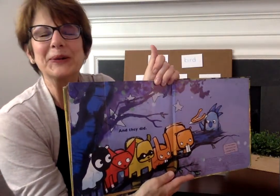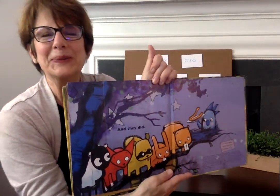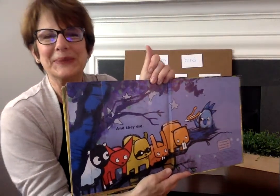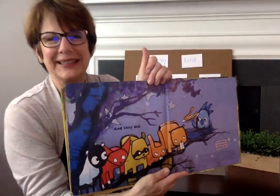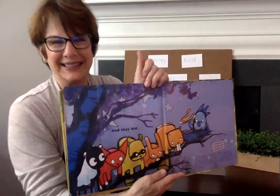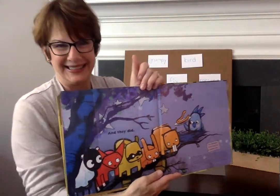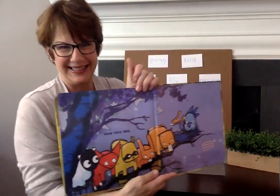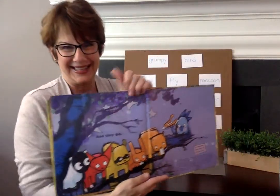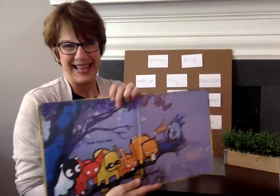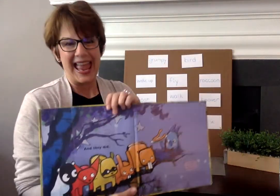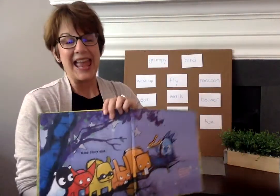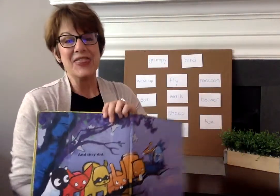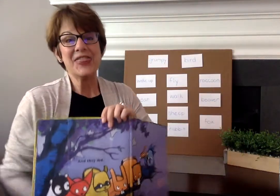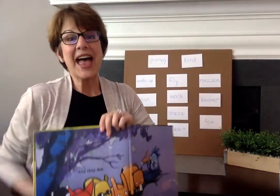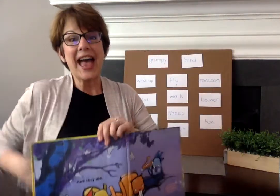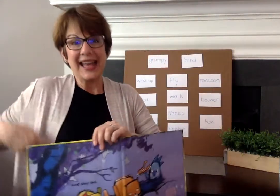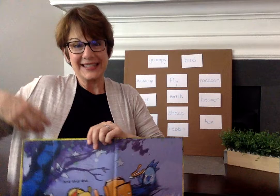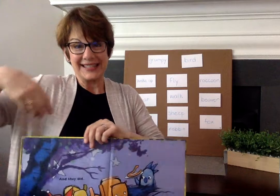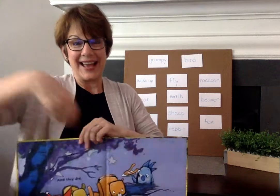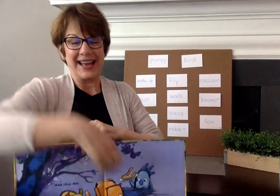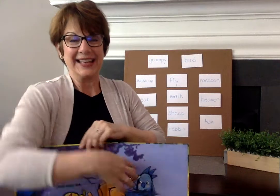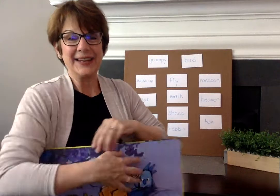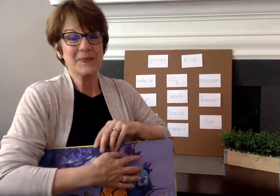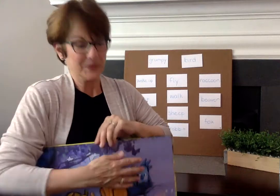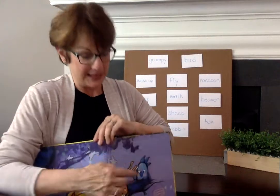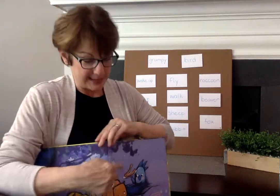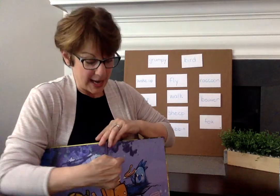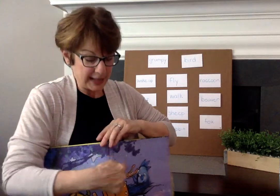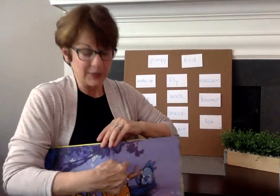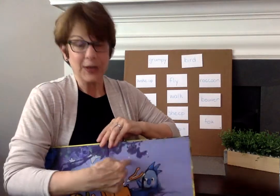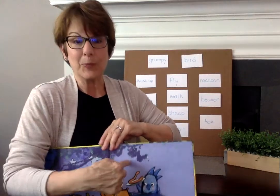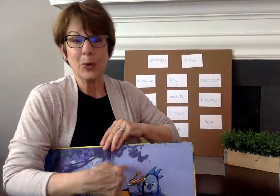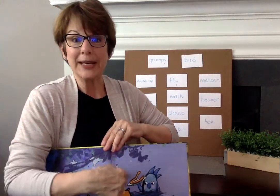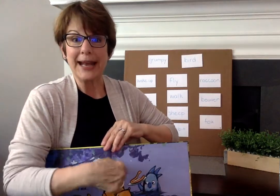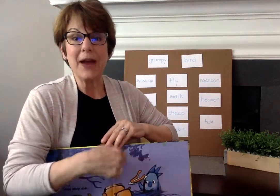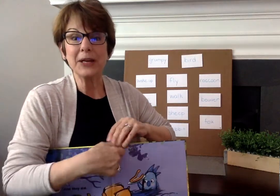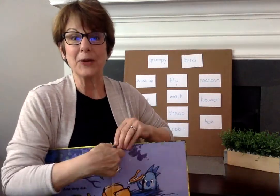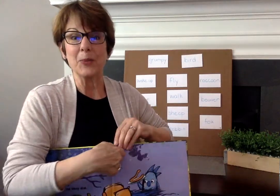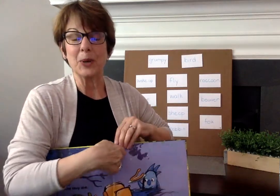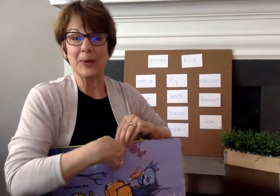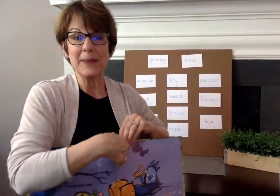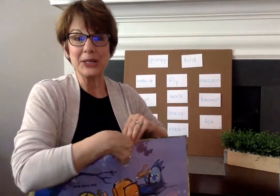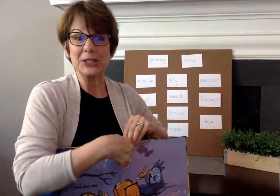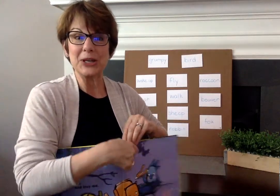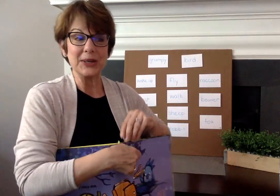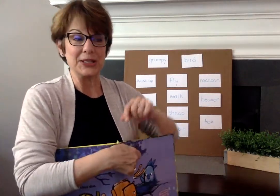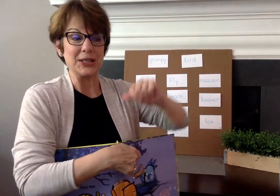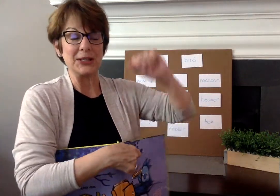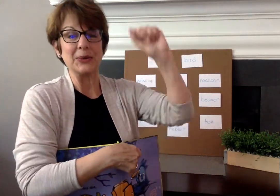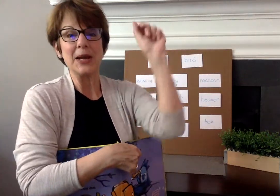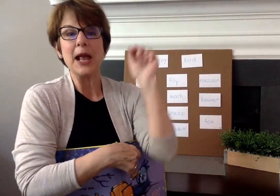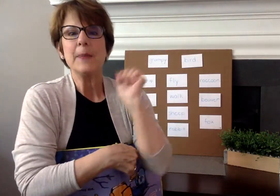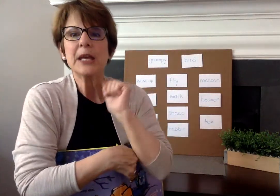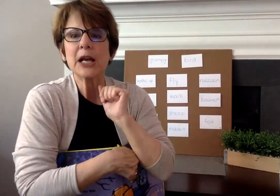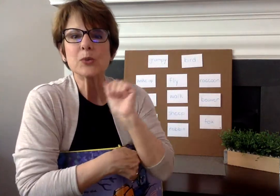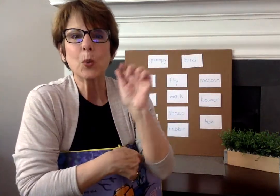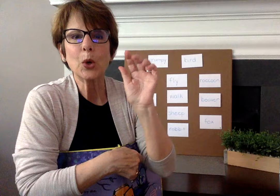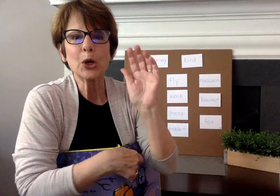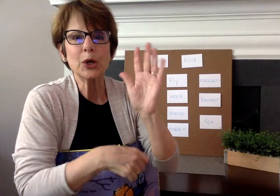worm. And that sign is not even pointed out here in the book, but I'm going to show it to you because